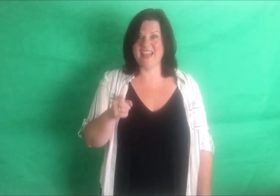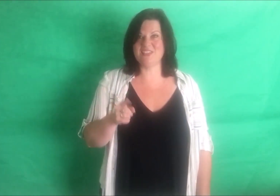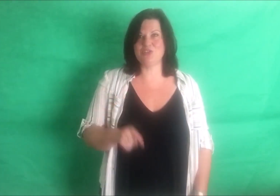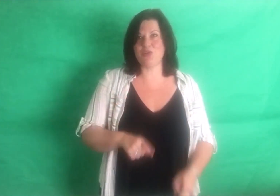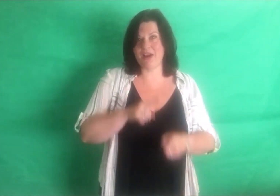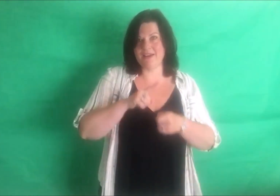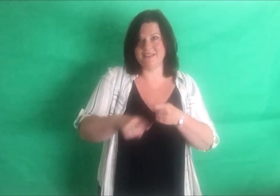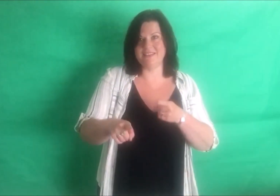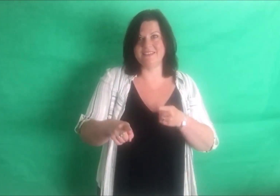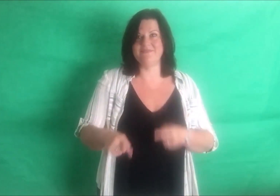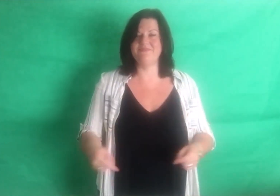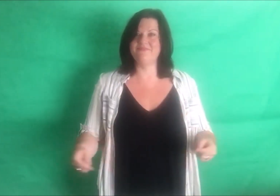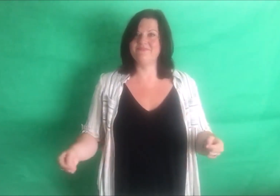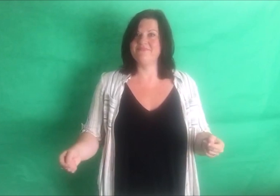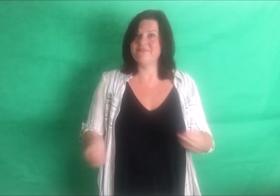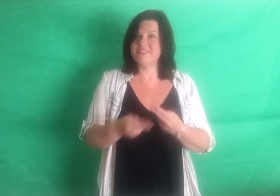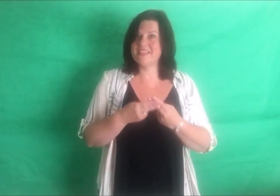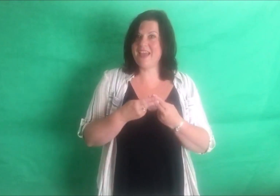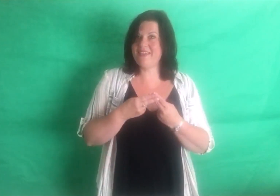Let's try together.